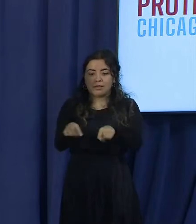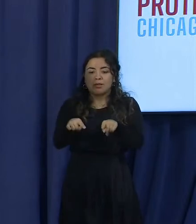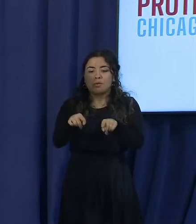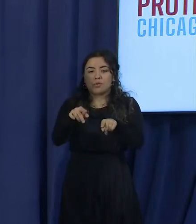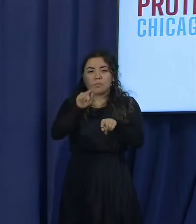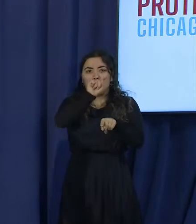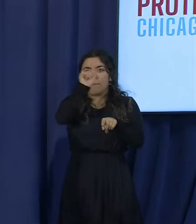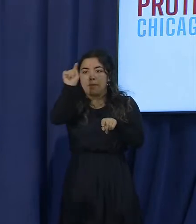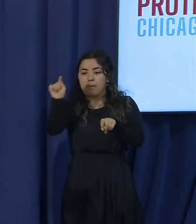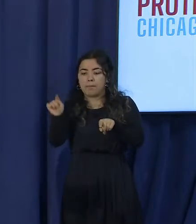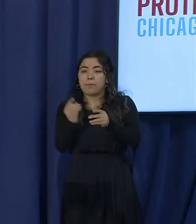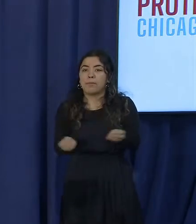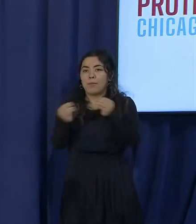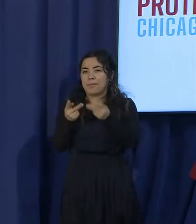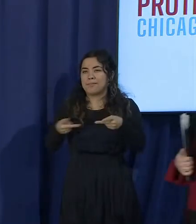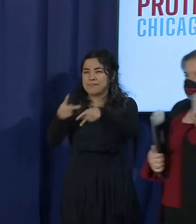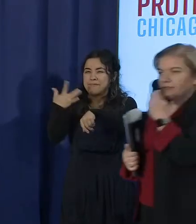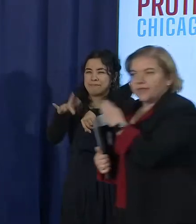vaccine doses.